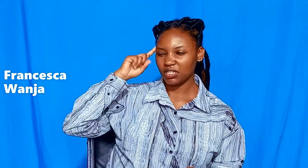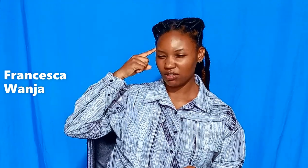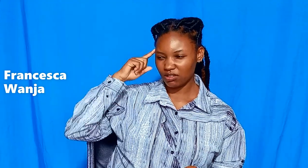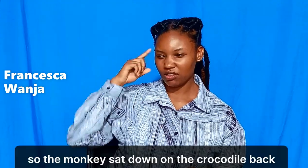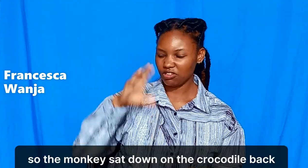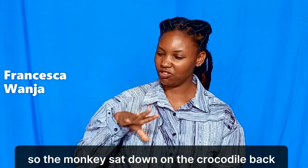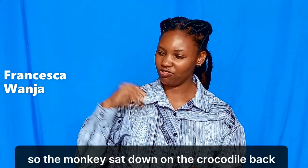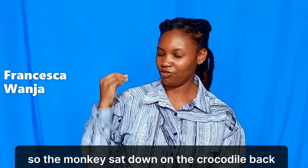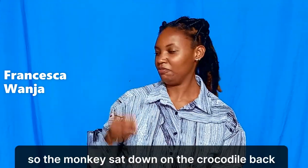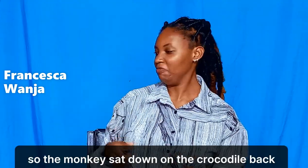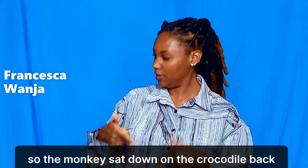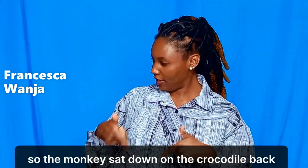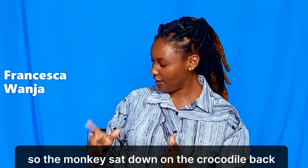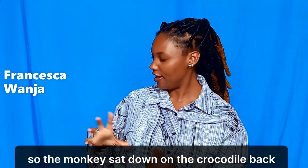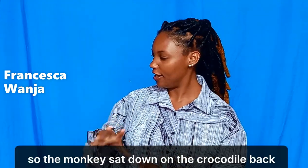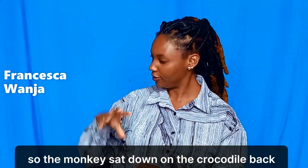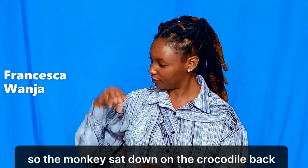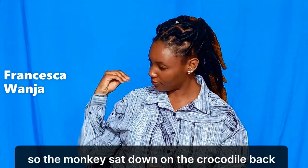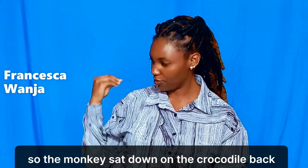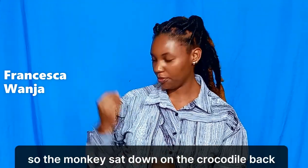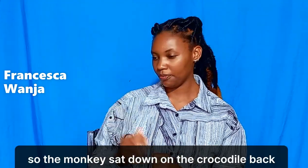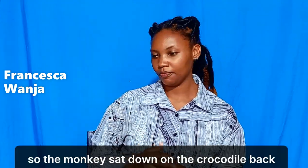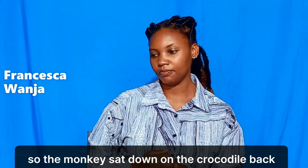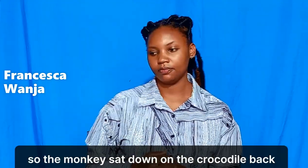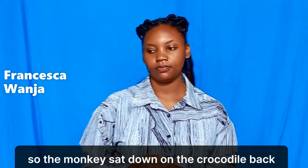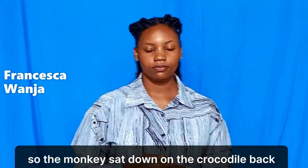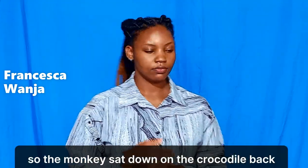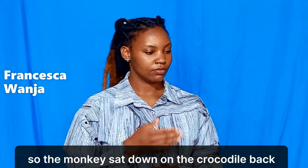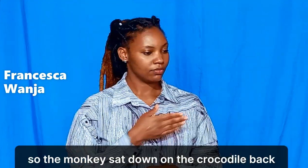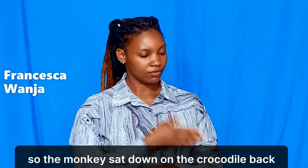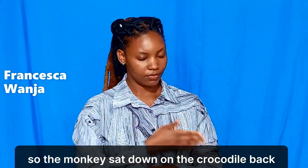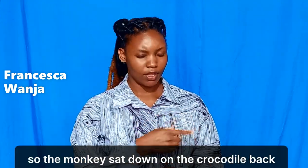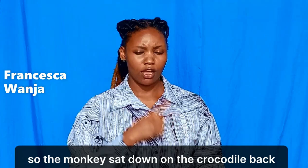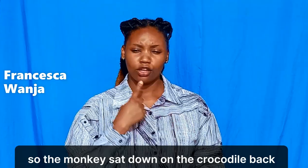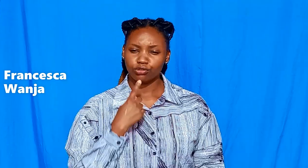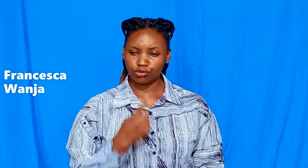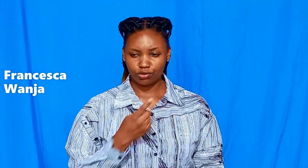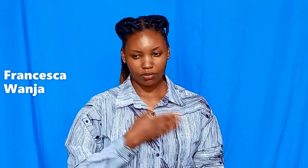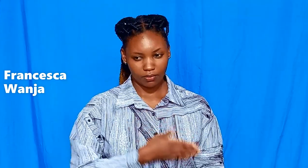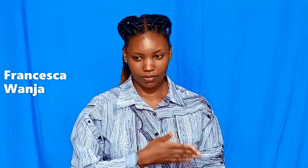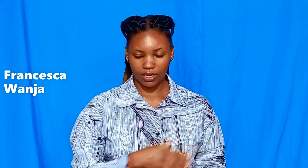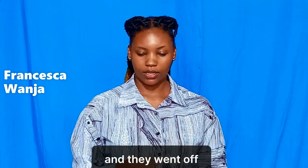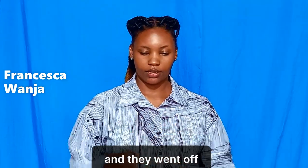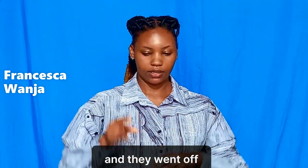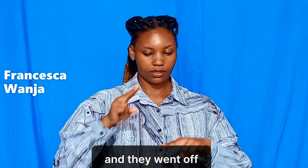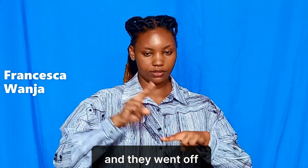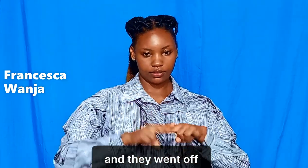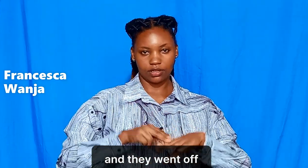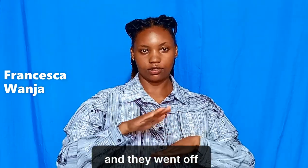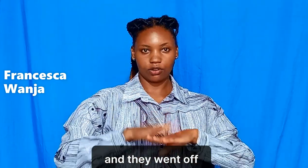So the monkey sat down on the crocodile. So crocodile's back. And they went off.